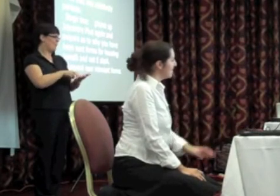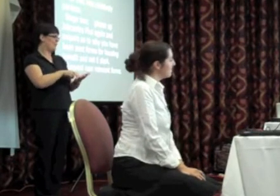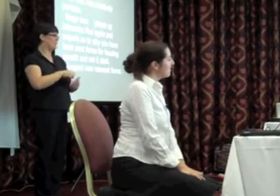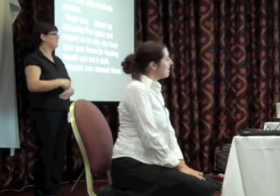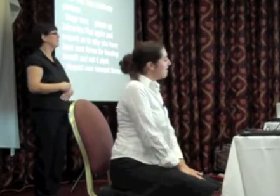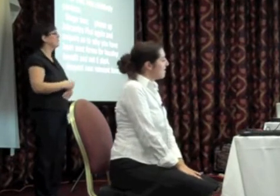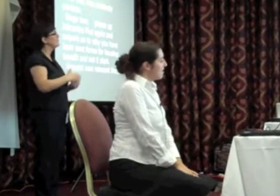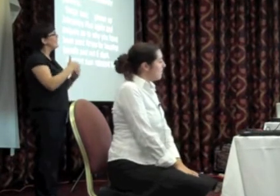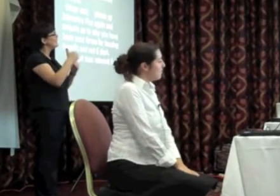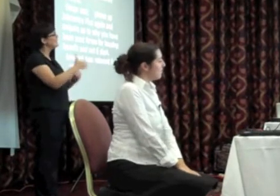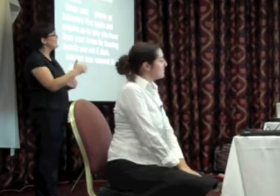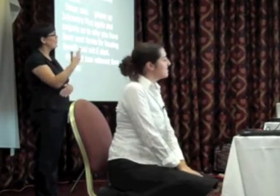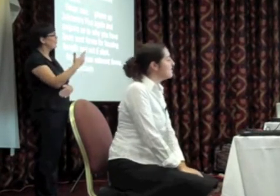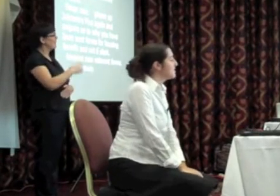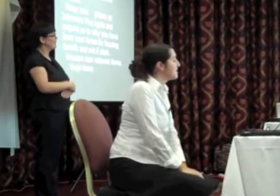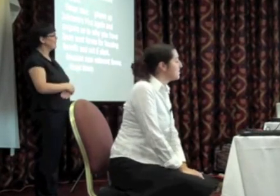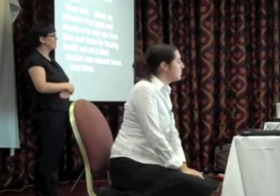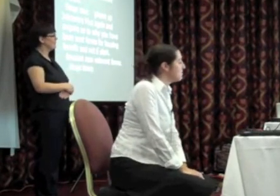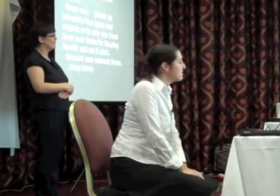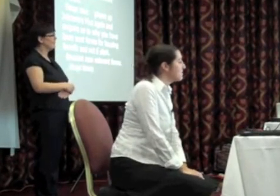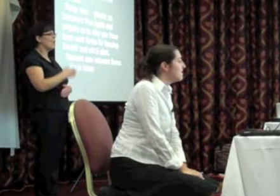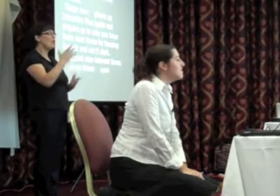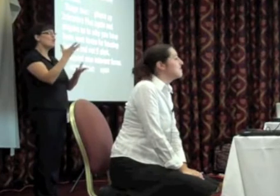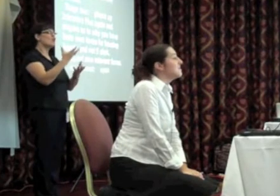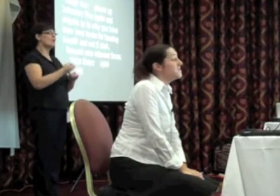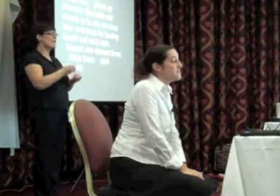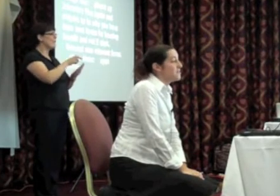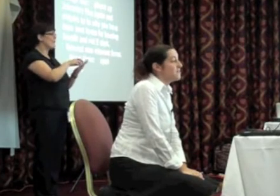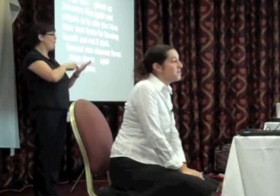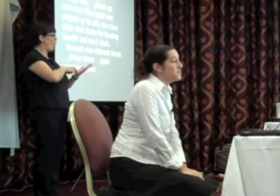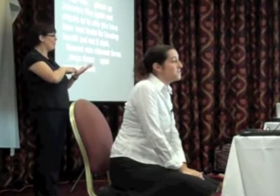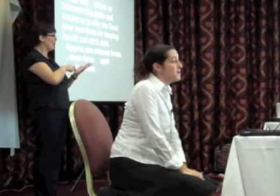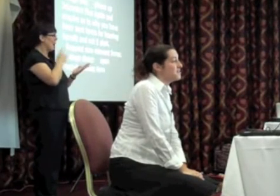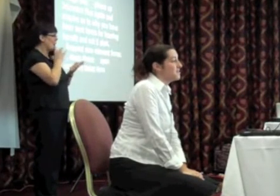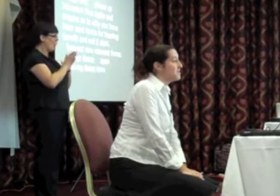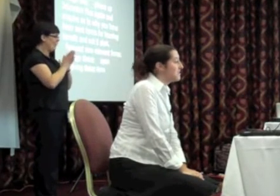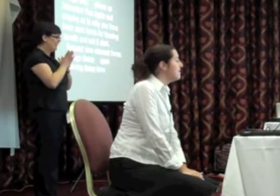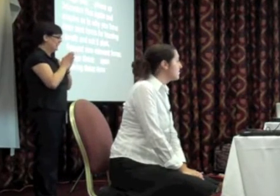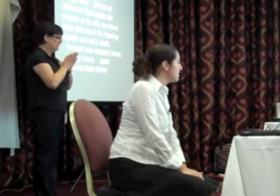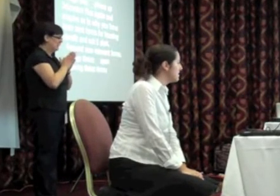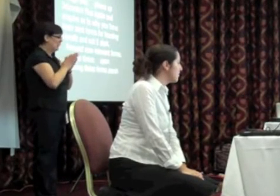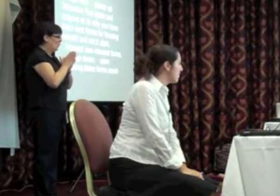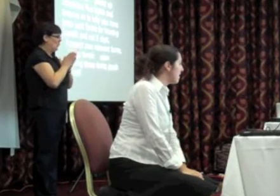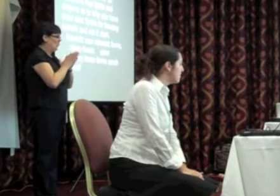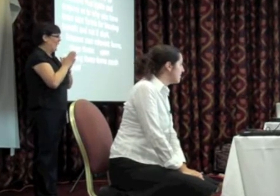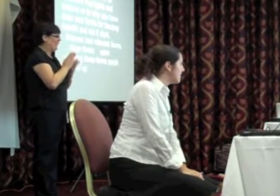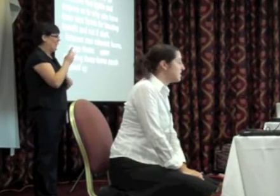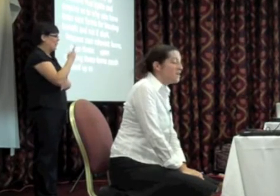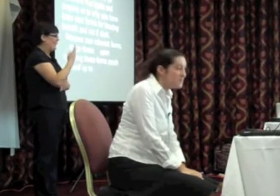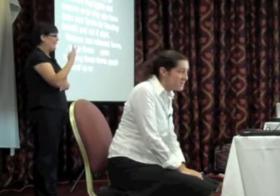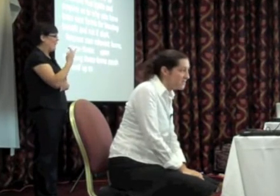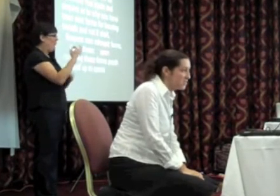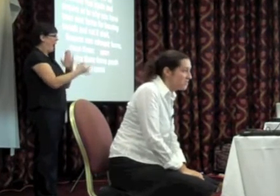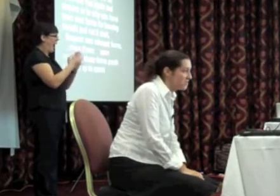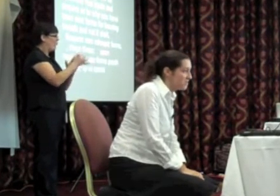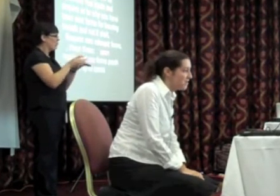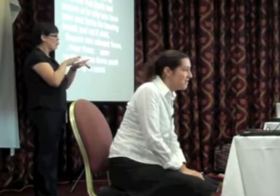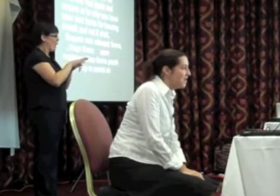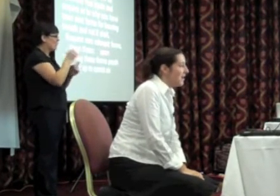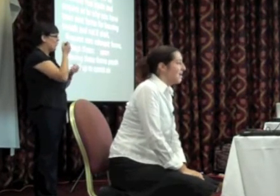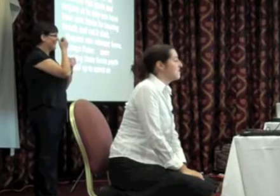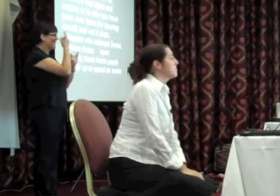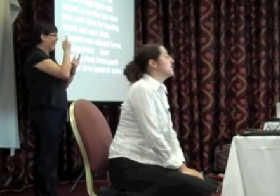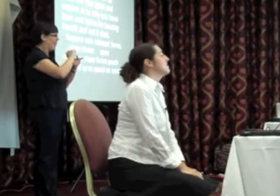Stage three. Upon receiving these forms, psych yourself up to spend an entire 24 hours interpreting the